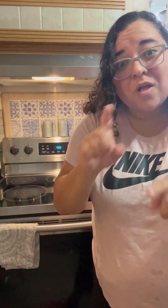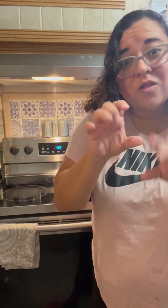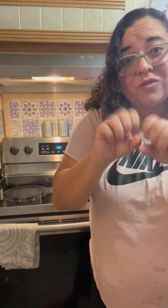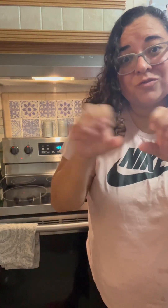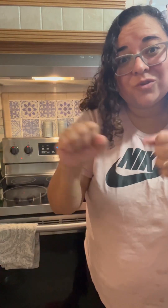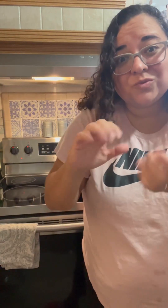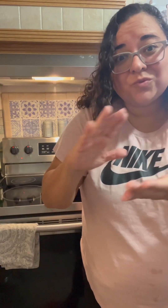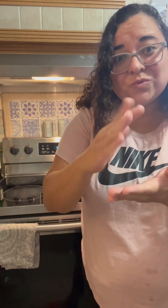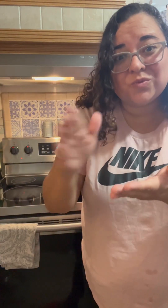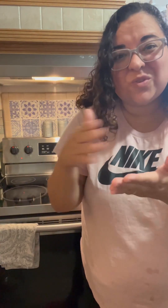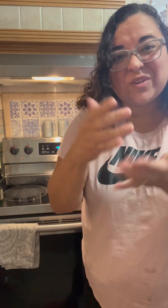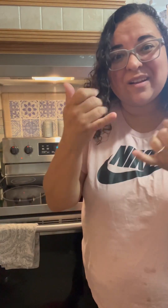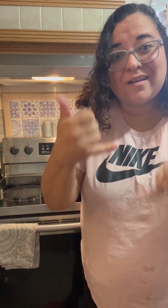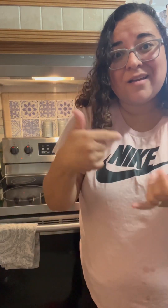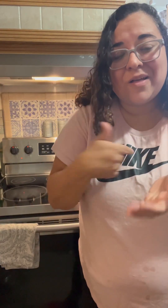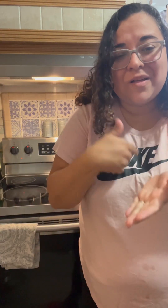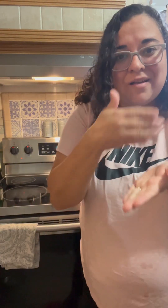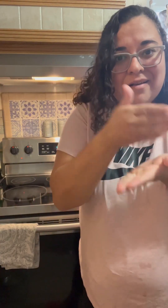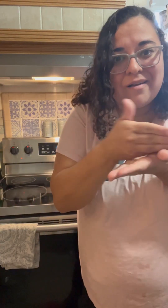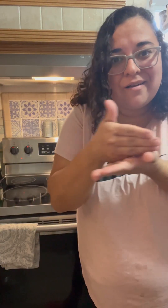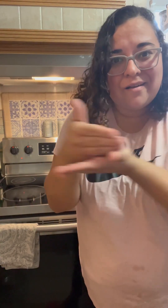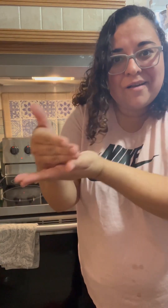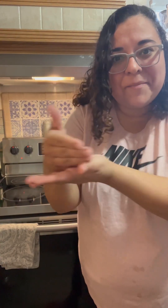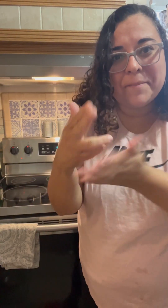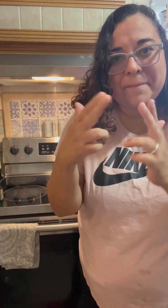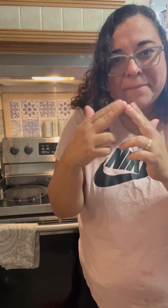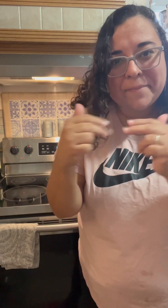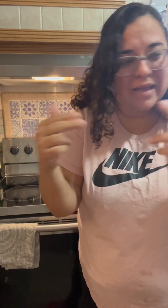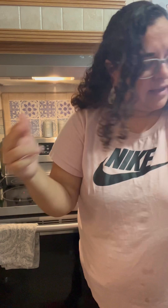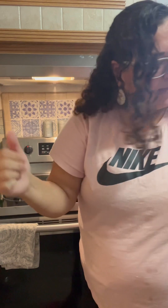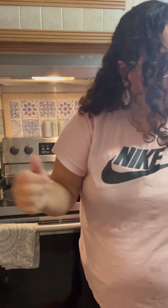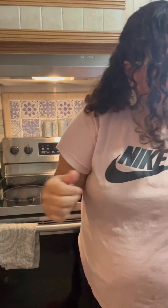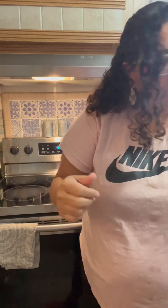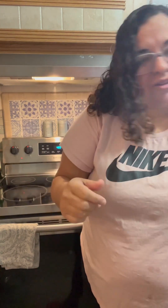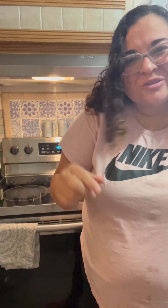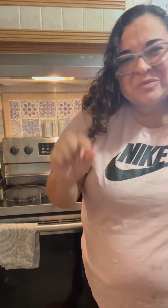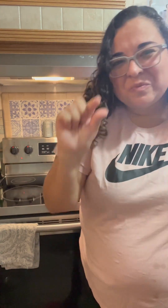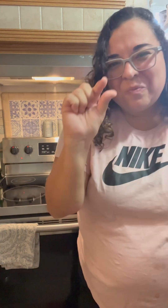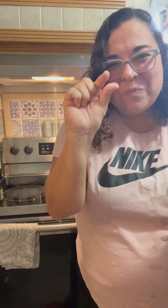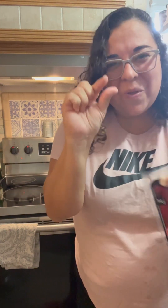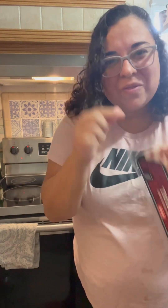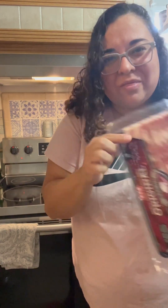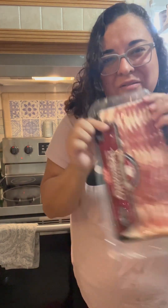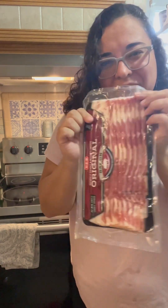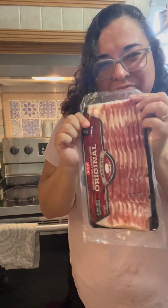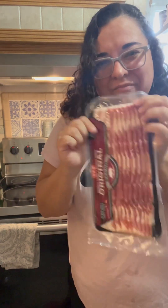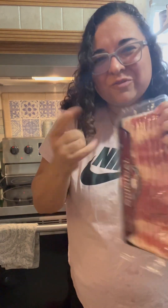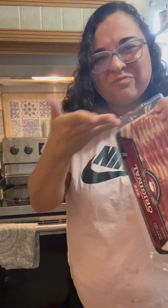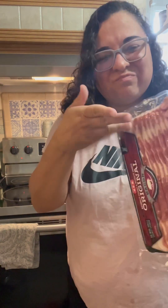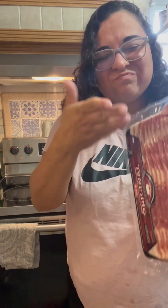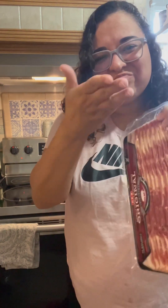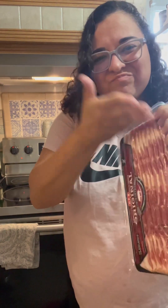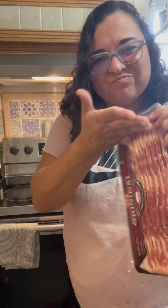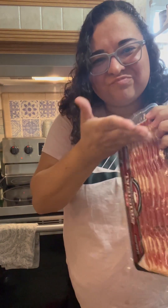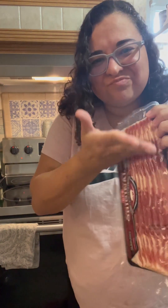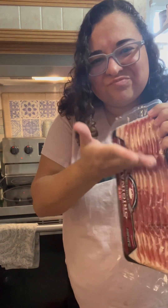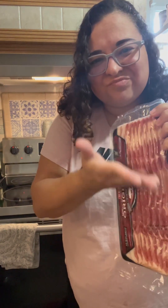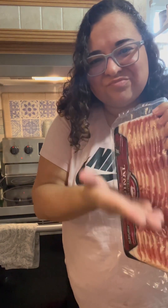you guys. So while you're cooking the sausage, I'm going to go ahead and cut up the bacon. You just cut it up